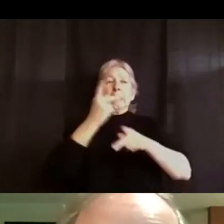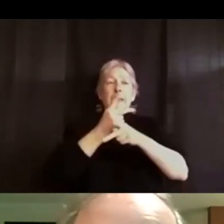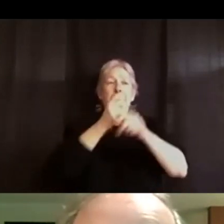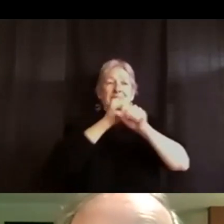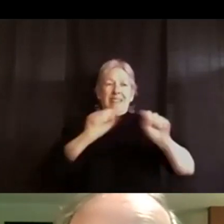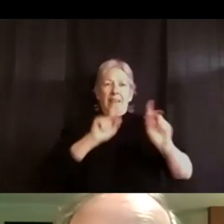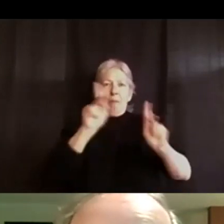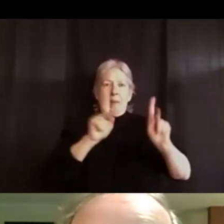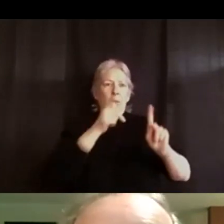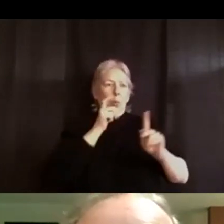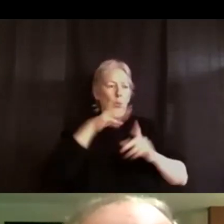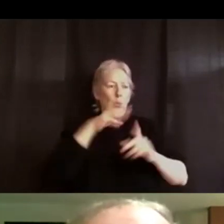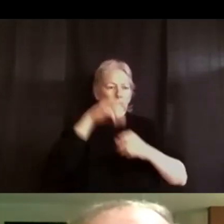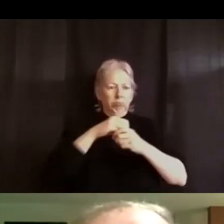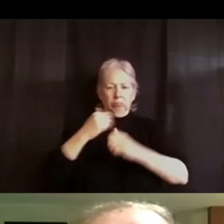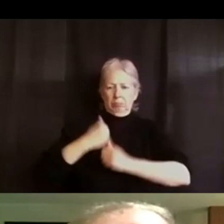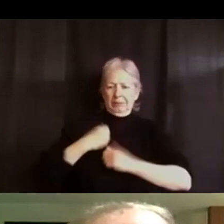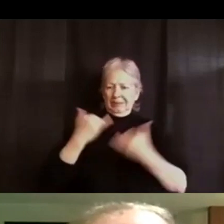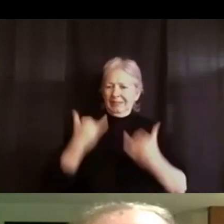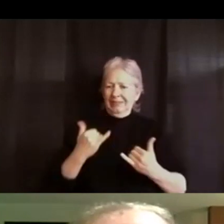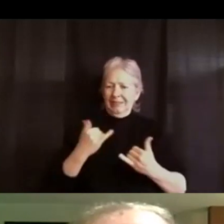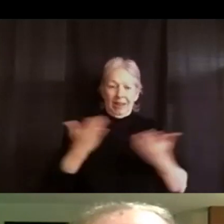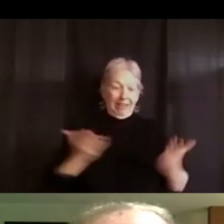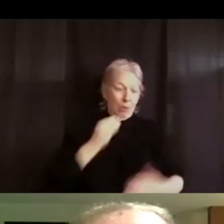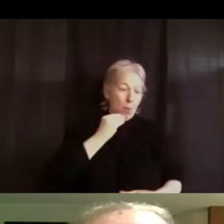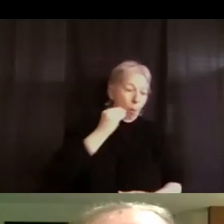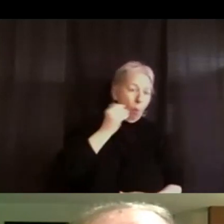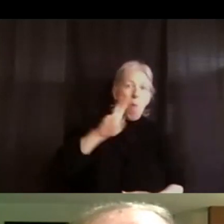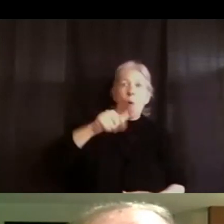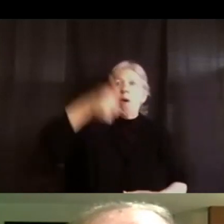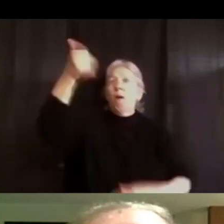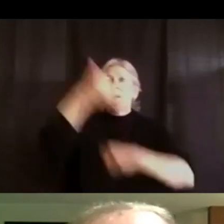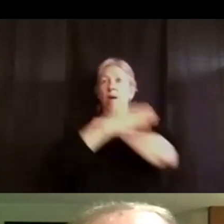care. God, in your mercy,